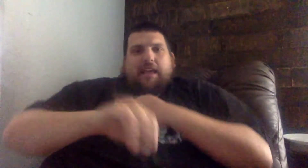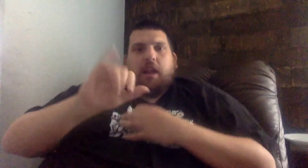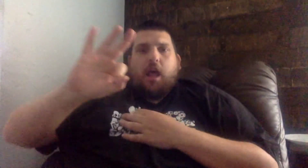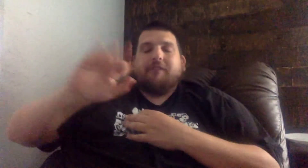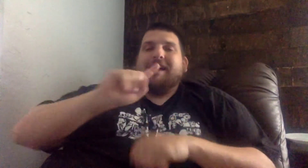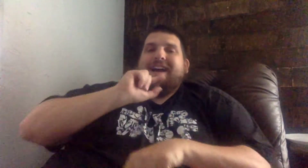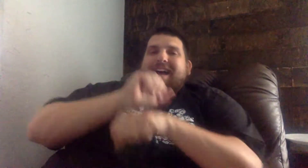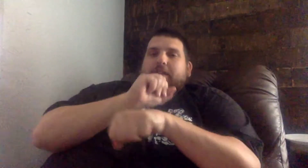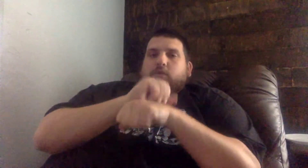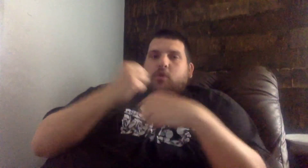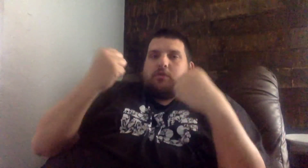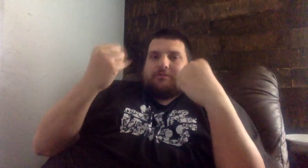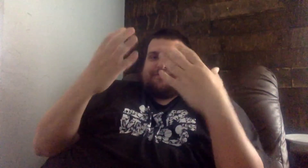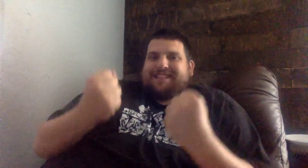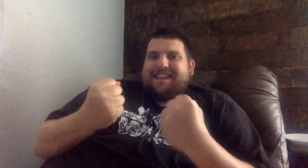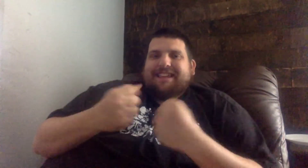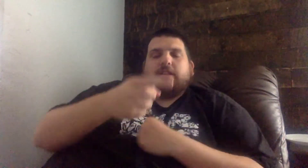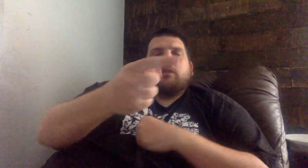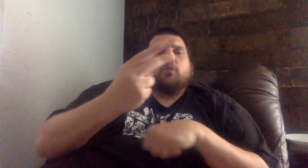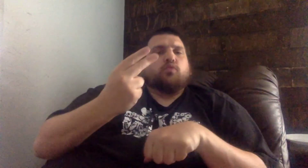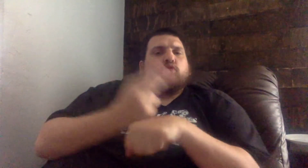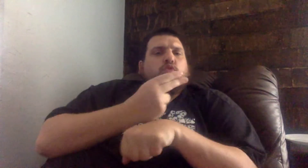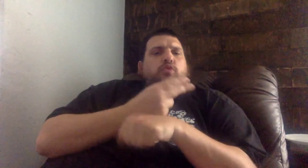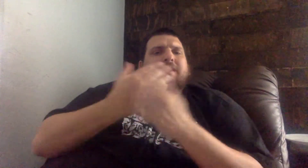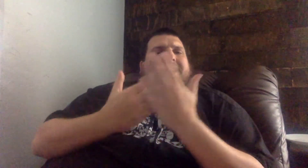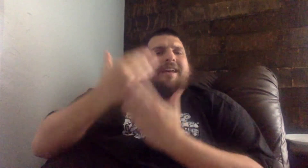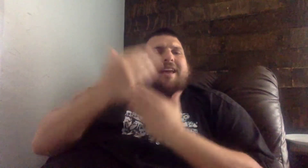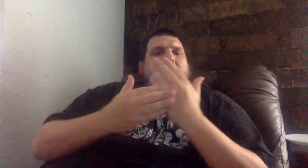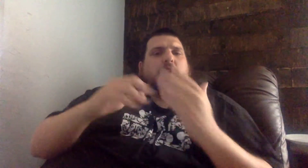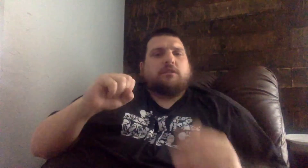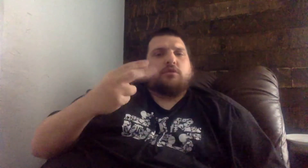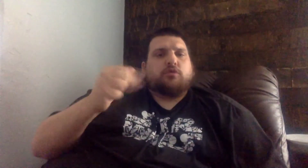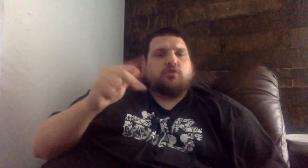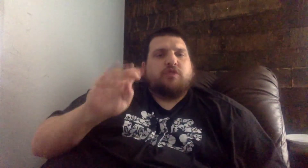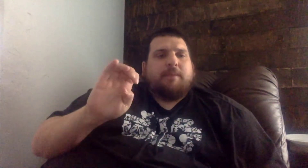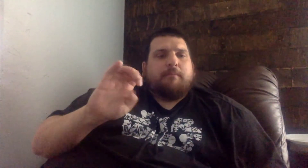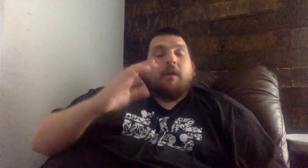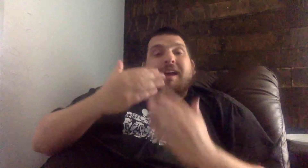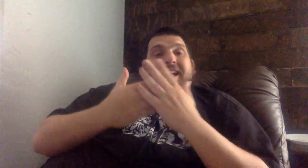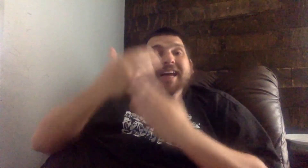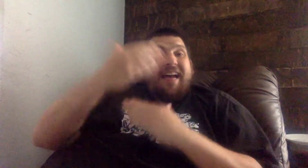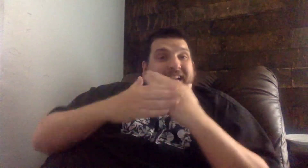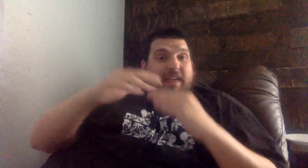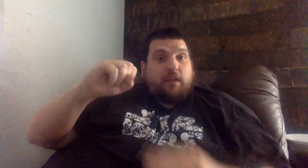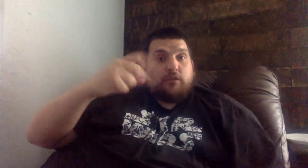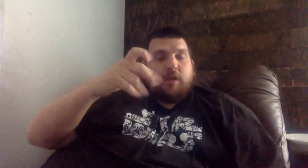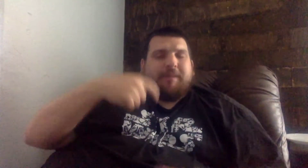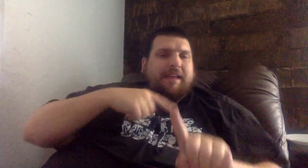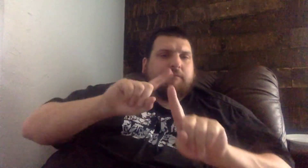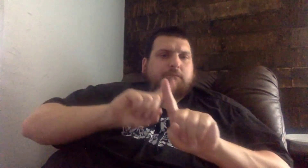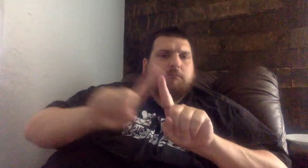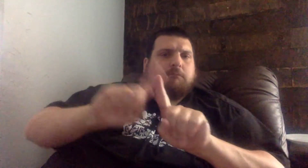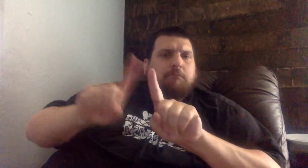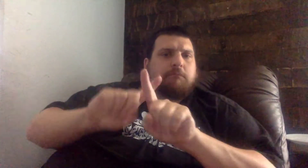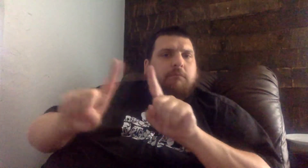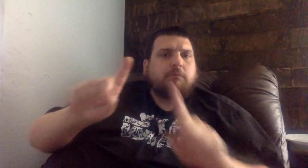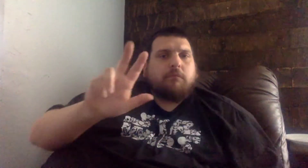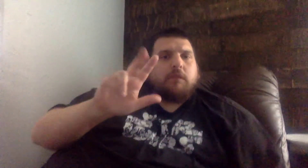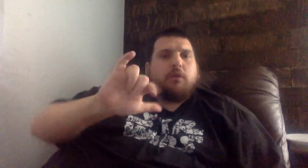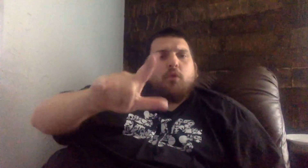Classifiers are something you use instead of an actual sign. You use a hand shape. And there are various